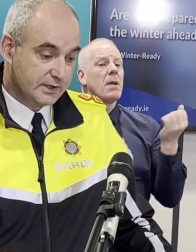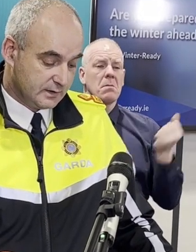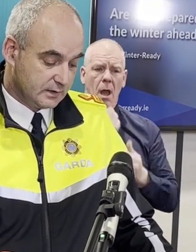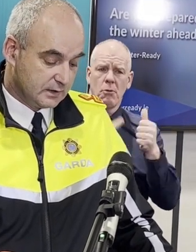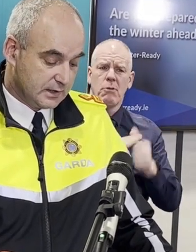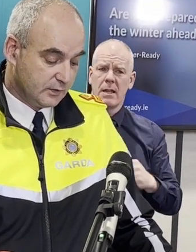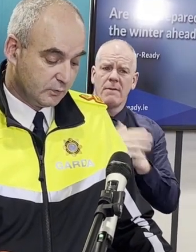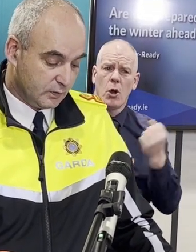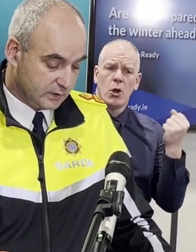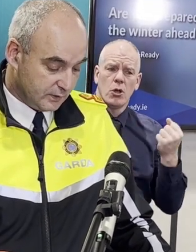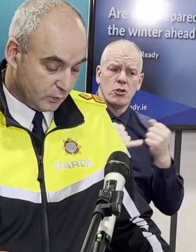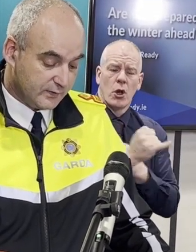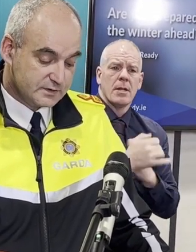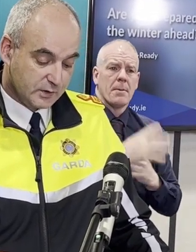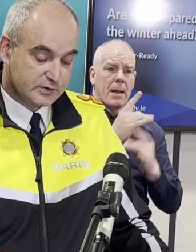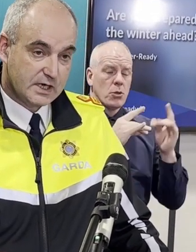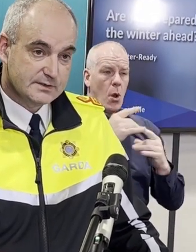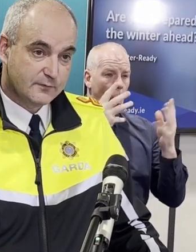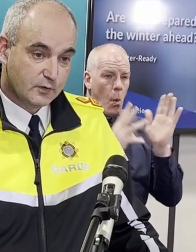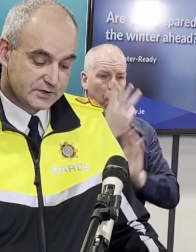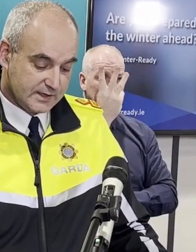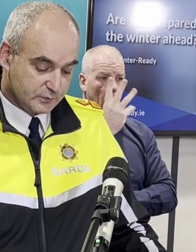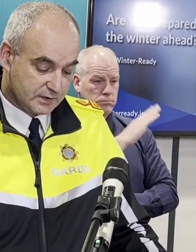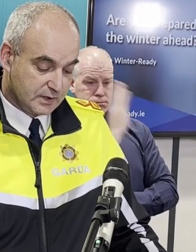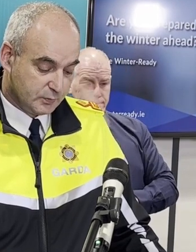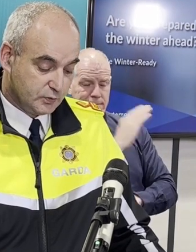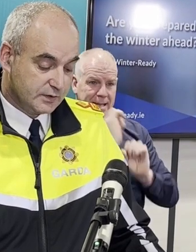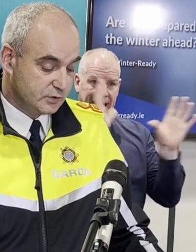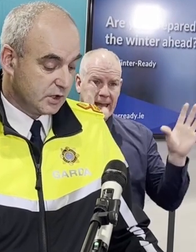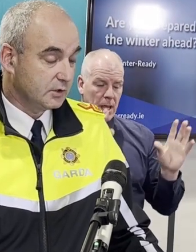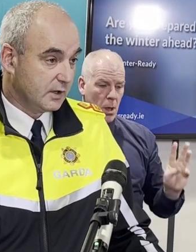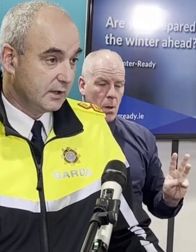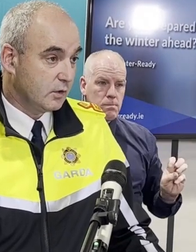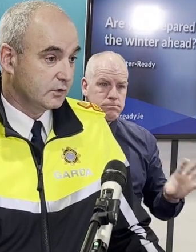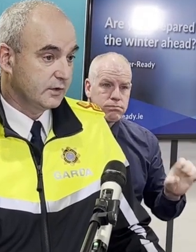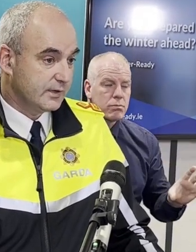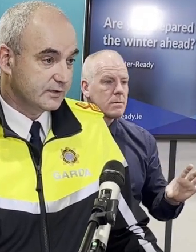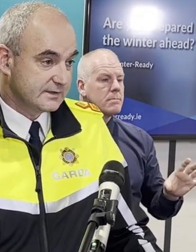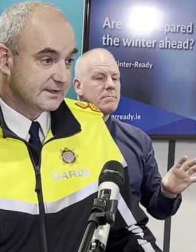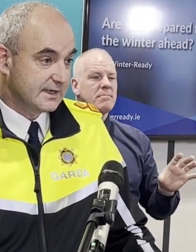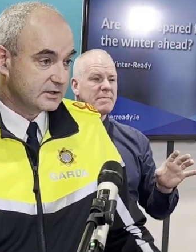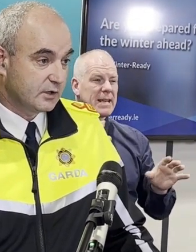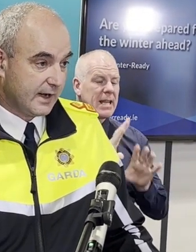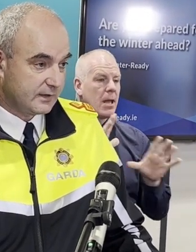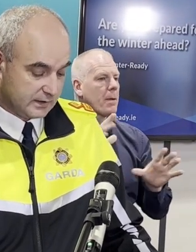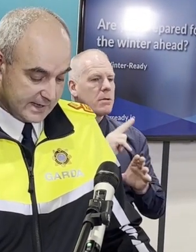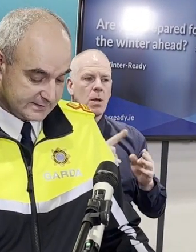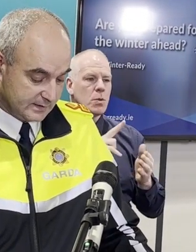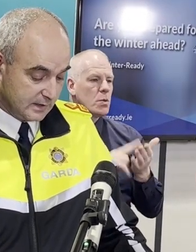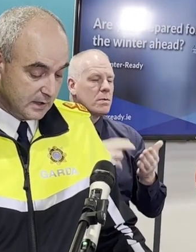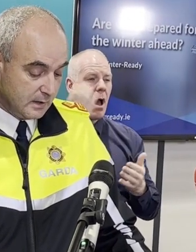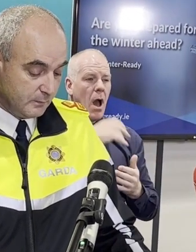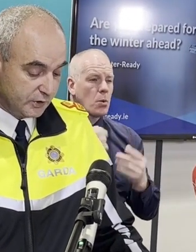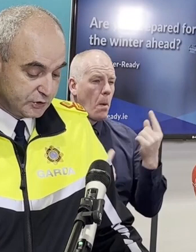for the journey. Clear your windows, mirrors and lights before you set out. But do not use hot or boiling water on the windscreen, as this can actually crack the